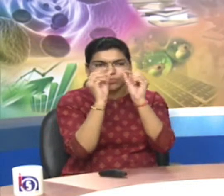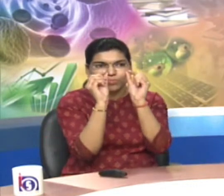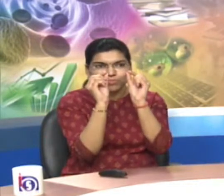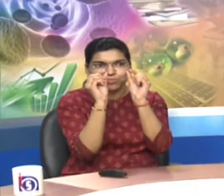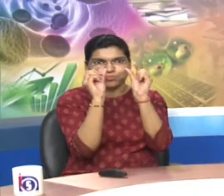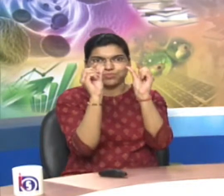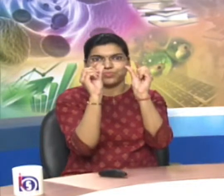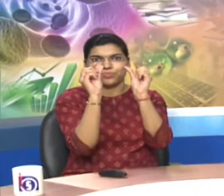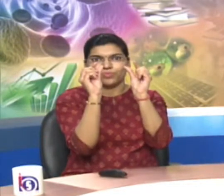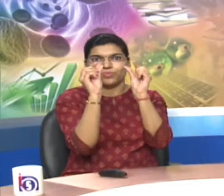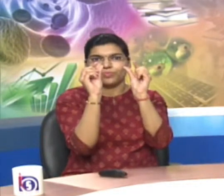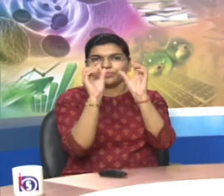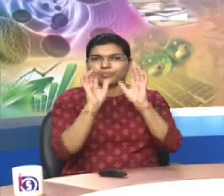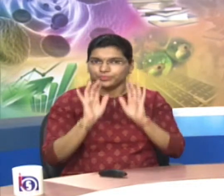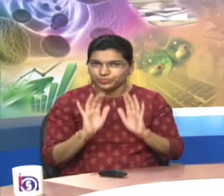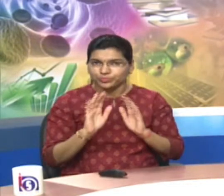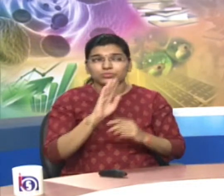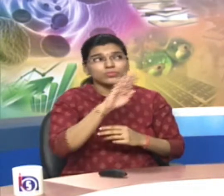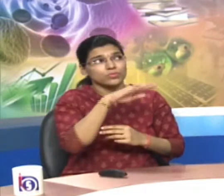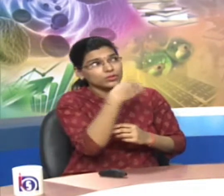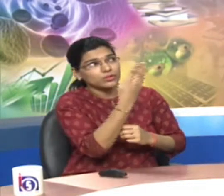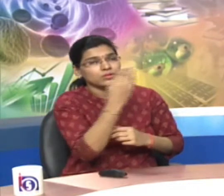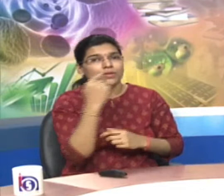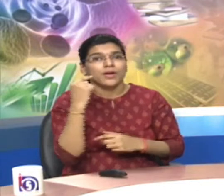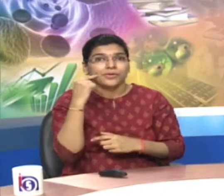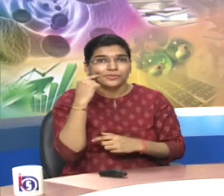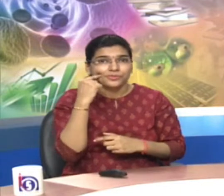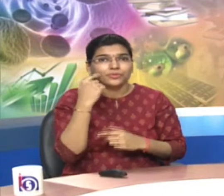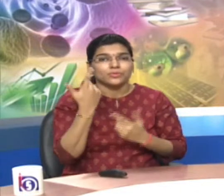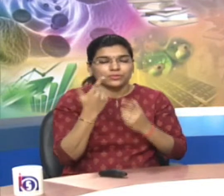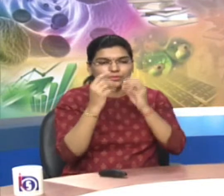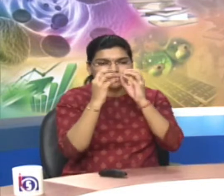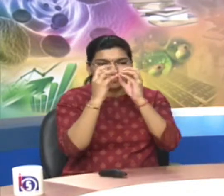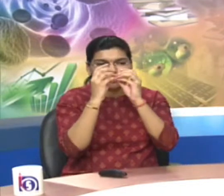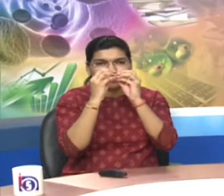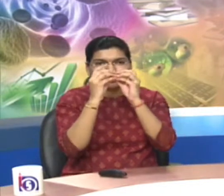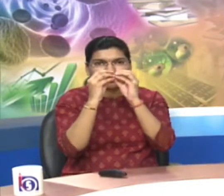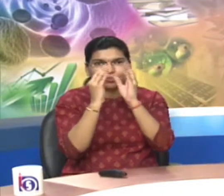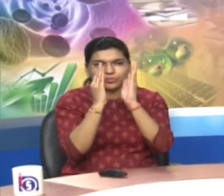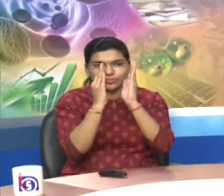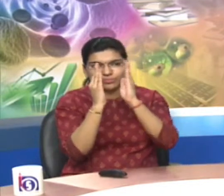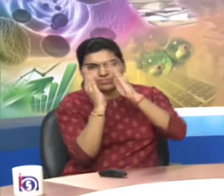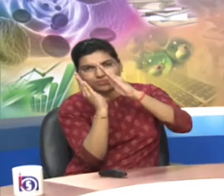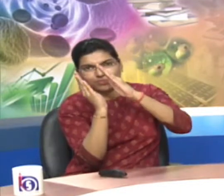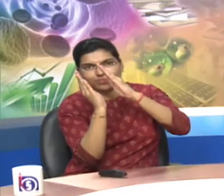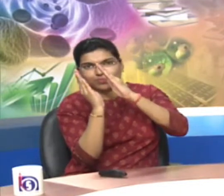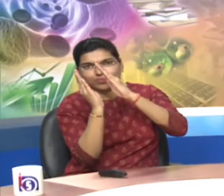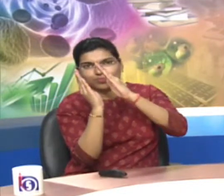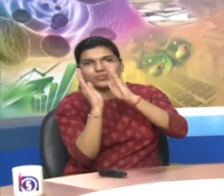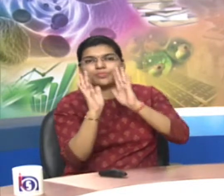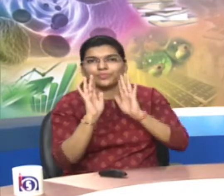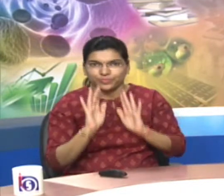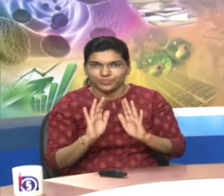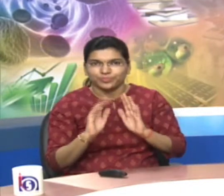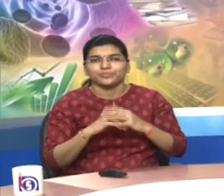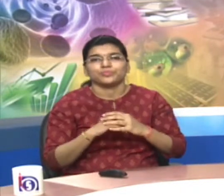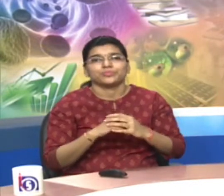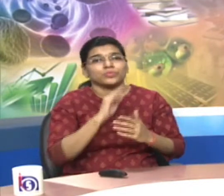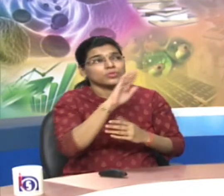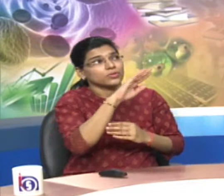bold, that to make our text in a big bright color text. The second word is